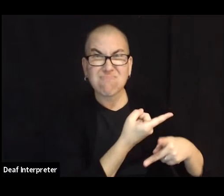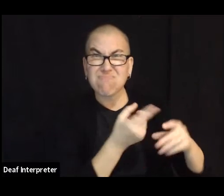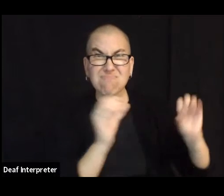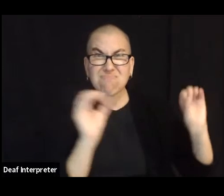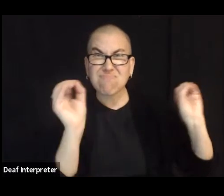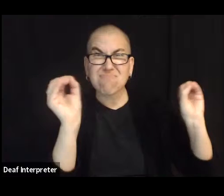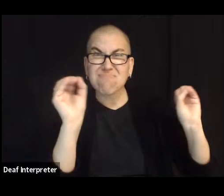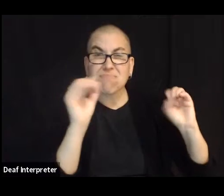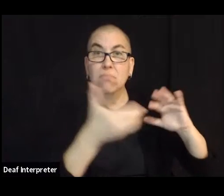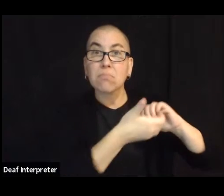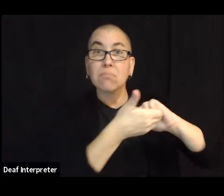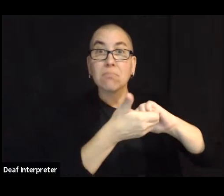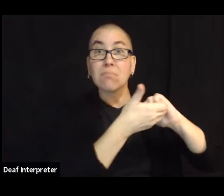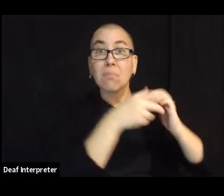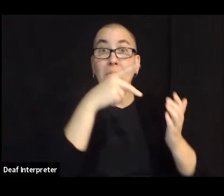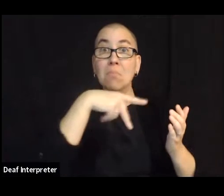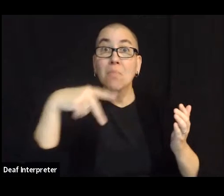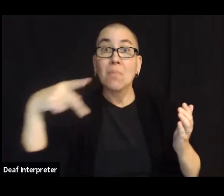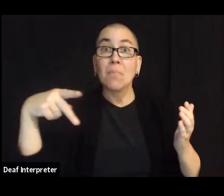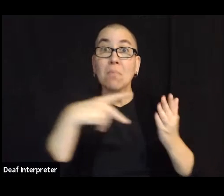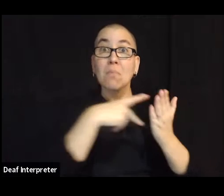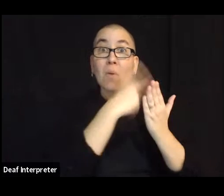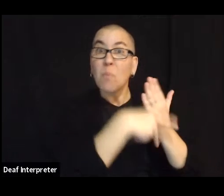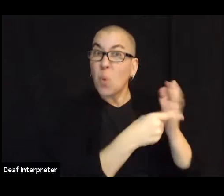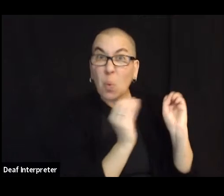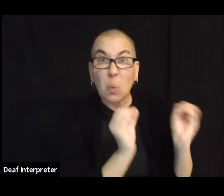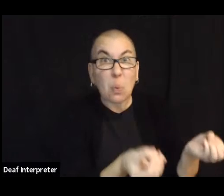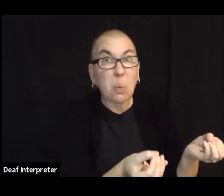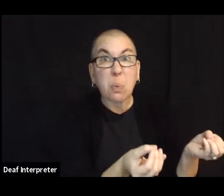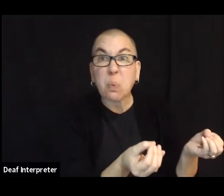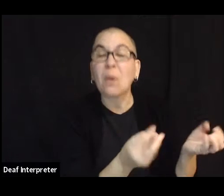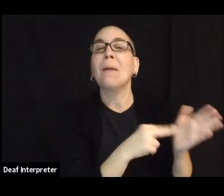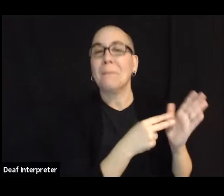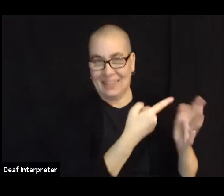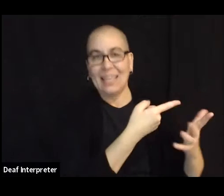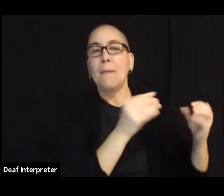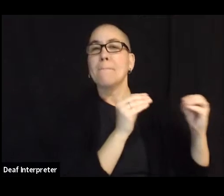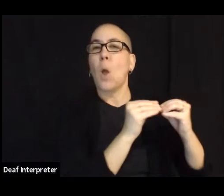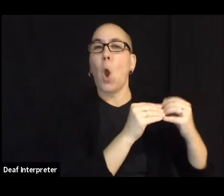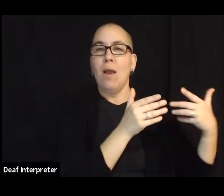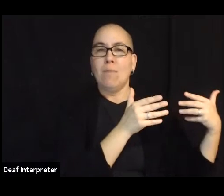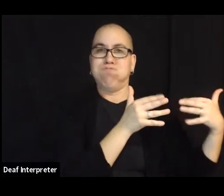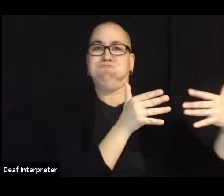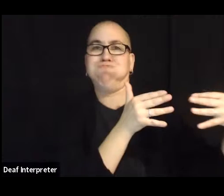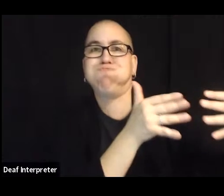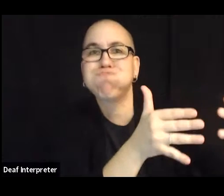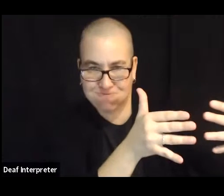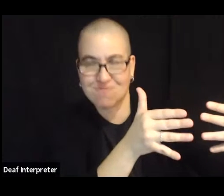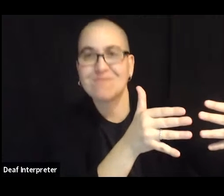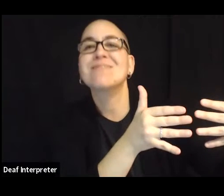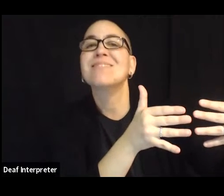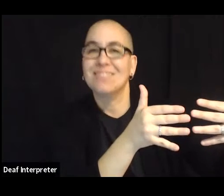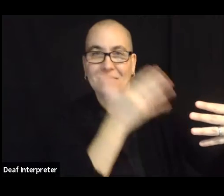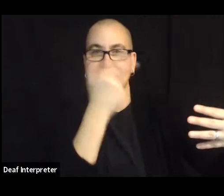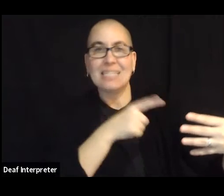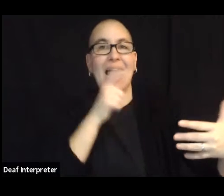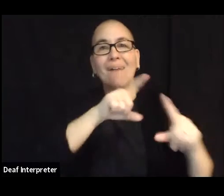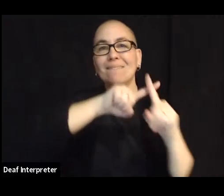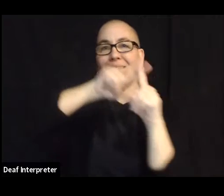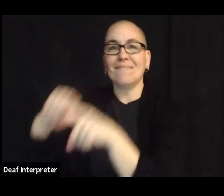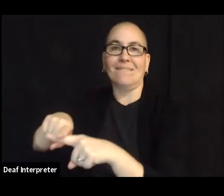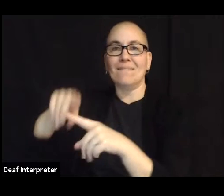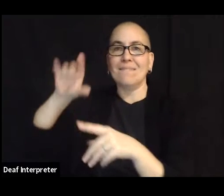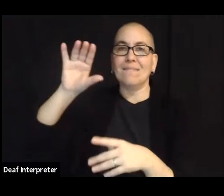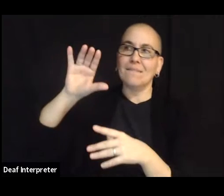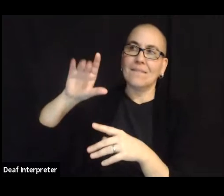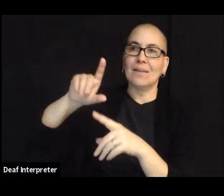were able then to do that more quickly because they did it independently. So it's really quite variable by state because of